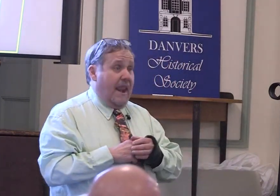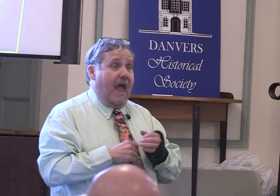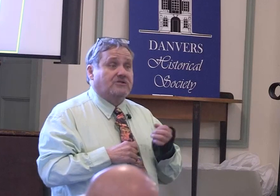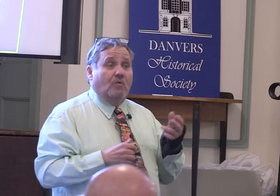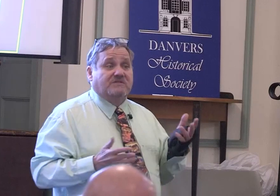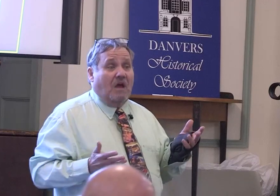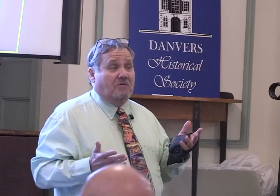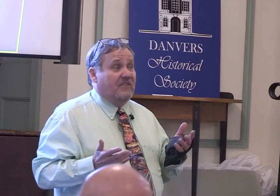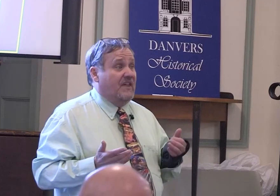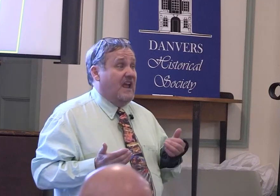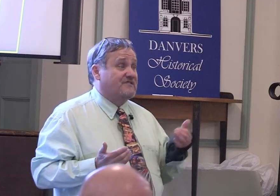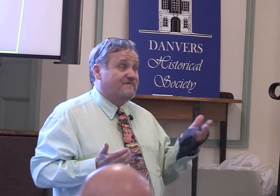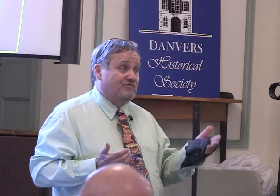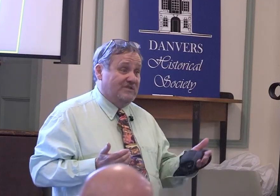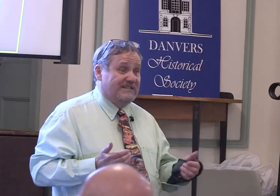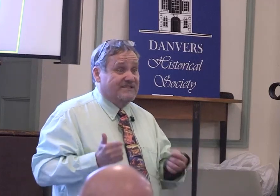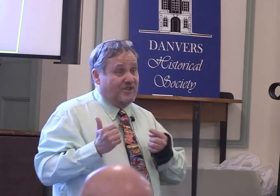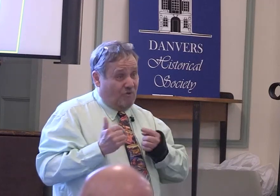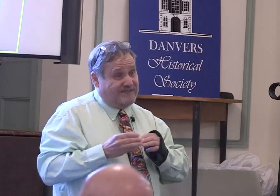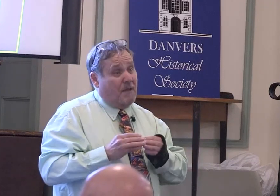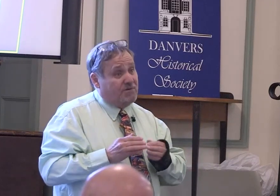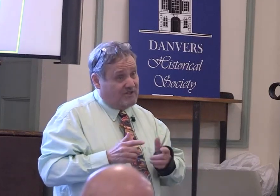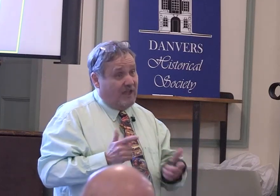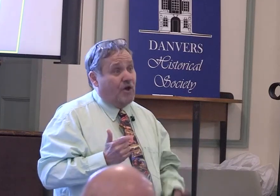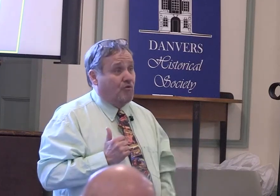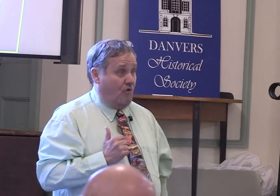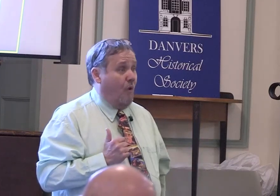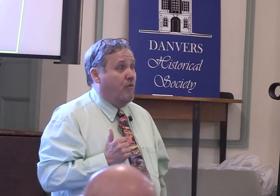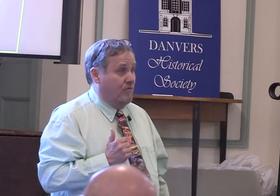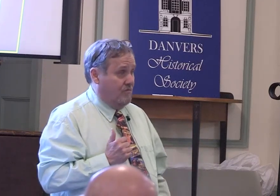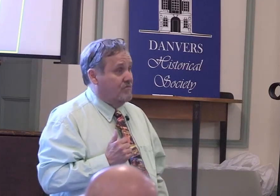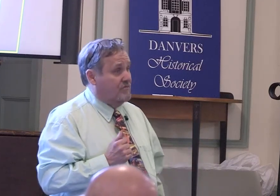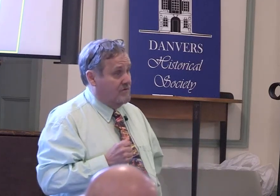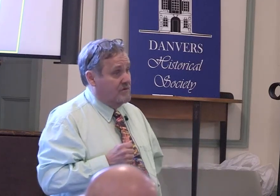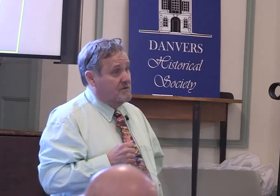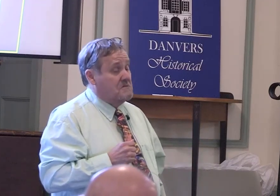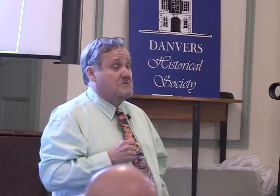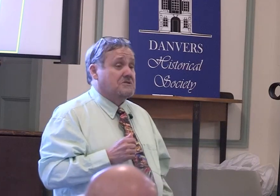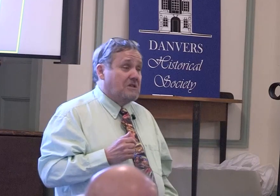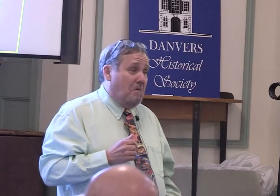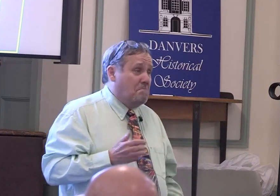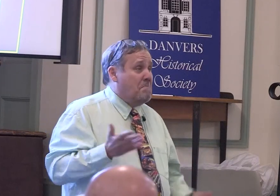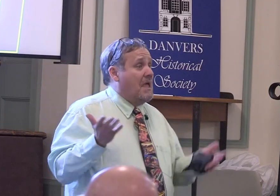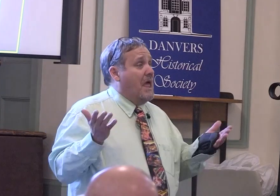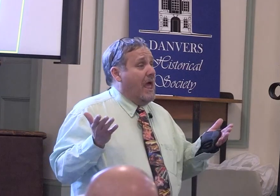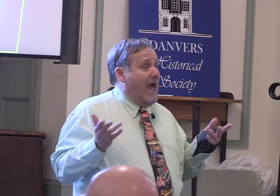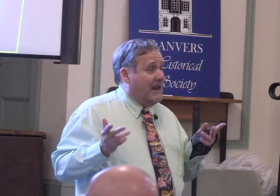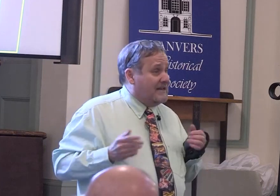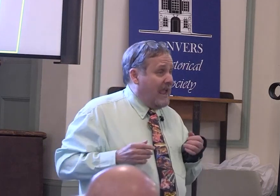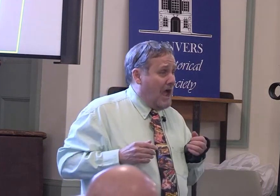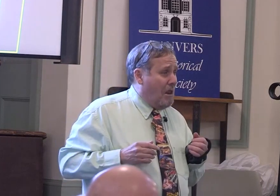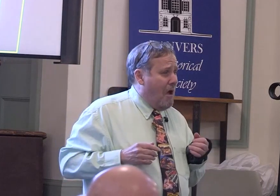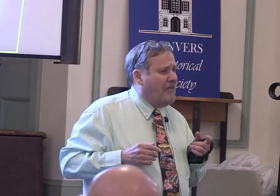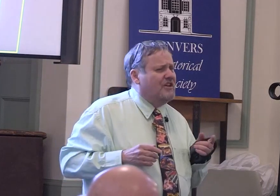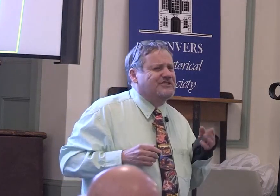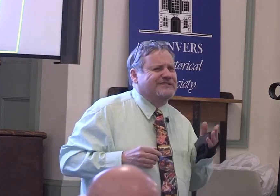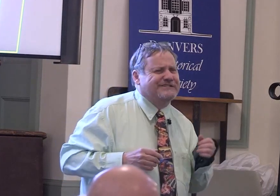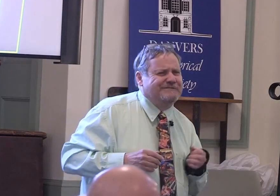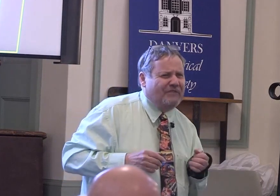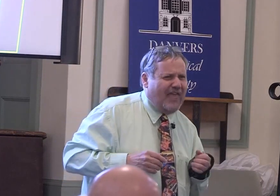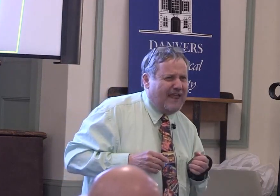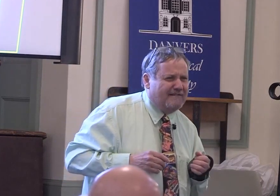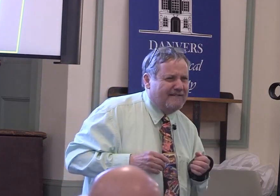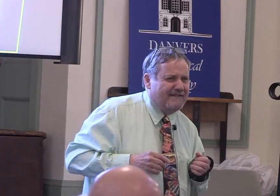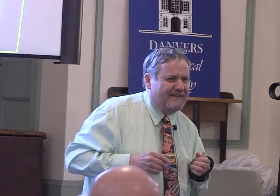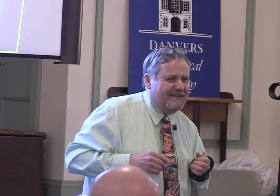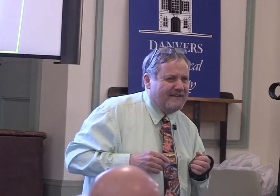and I don't doubt in the next few years those numbers are going to grow. So Helen Keller, I think she